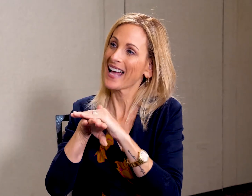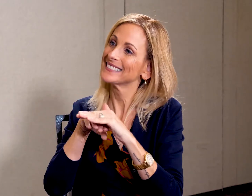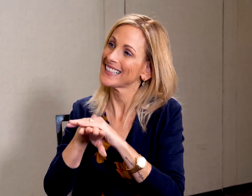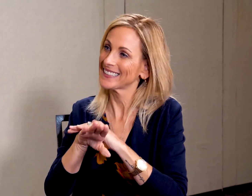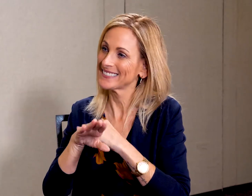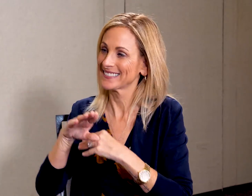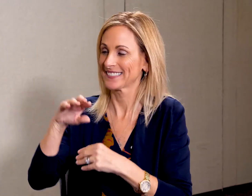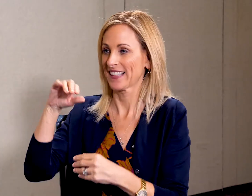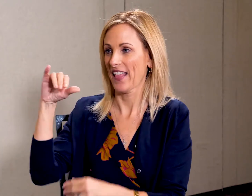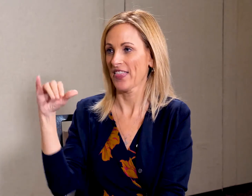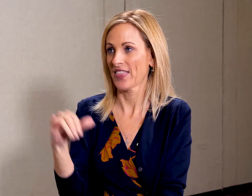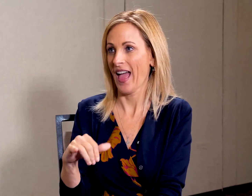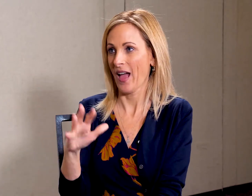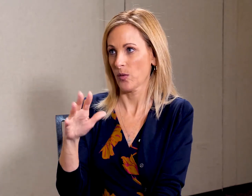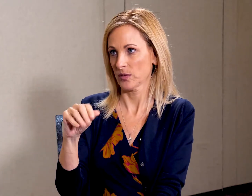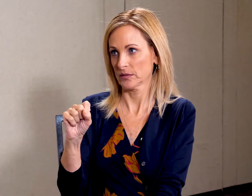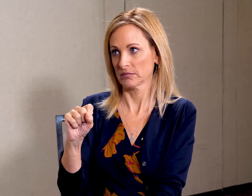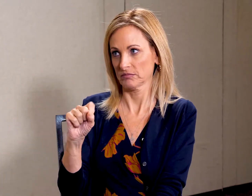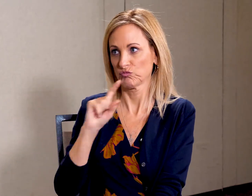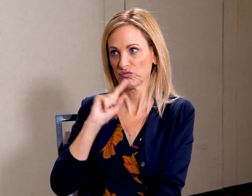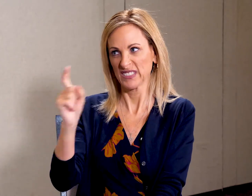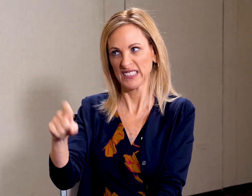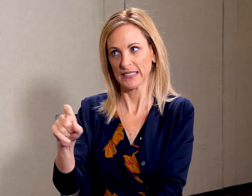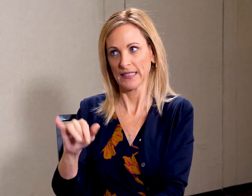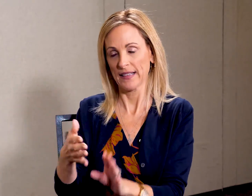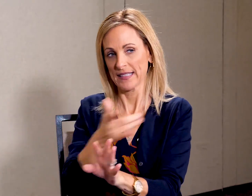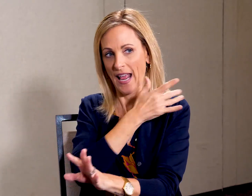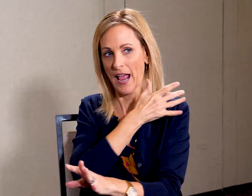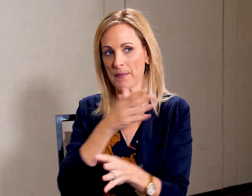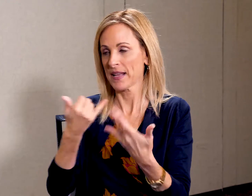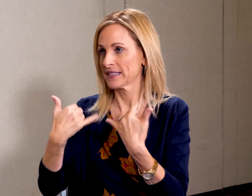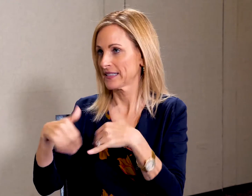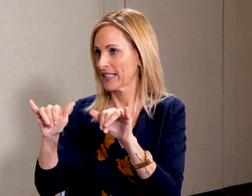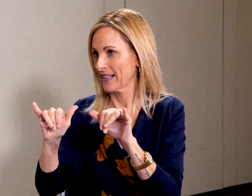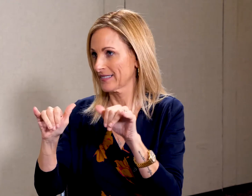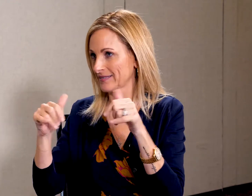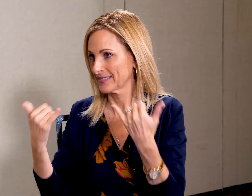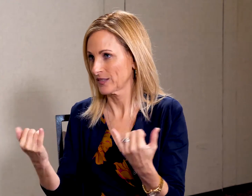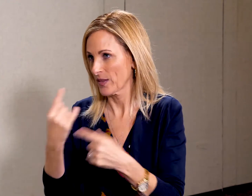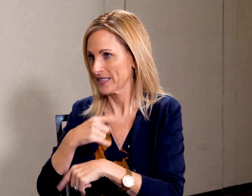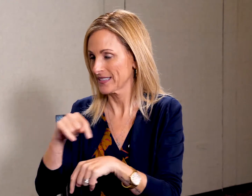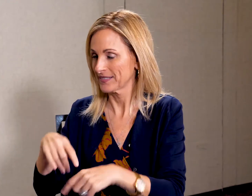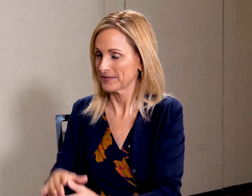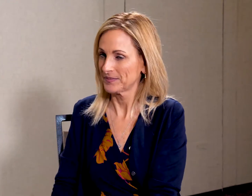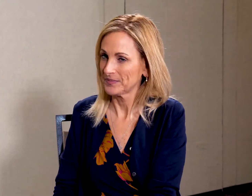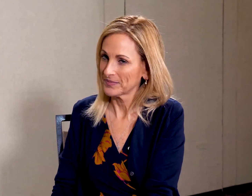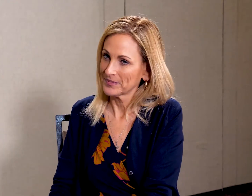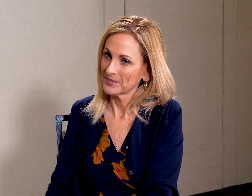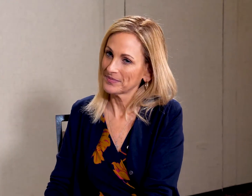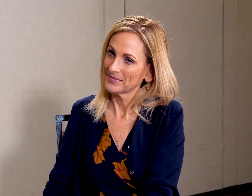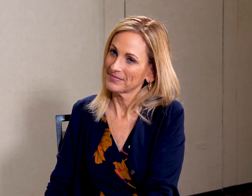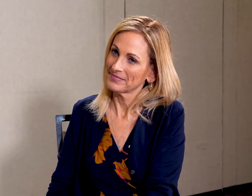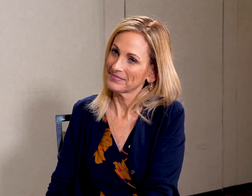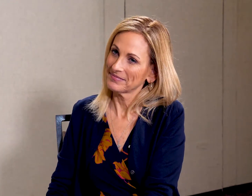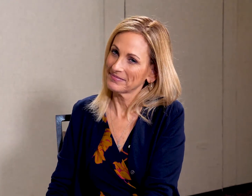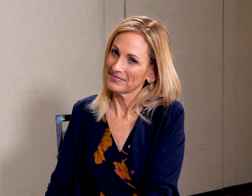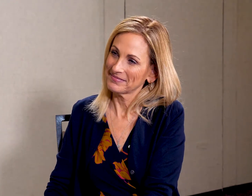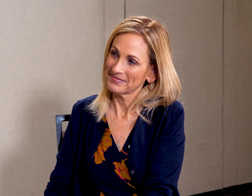to be recognized equally in Hollywood. That was, I mean, it's still happening to this day. It's still happening to this day. I have to do